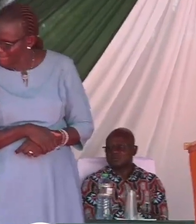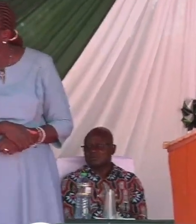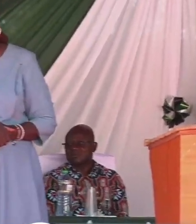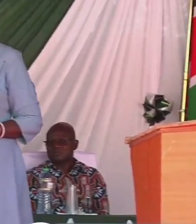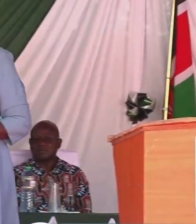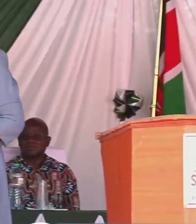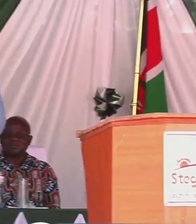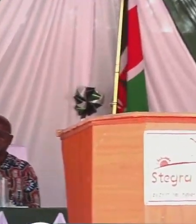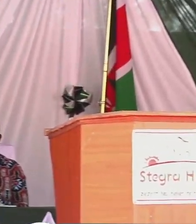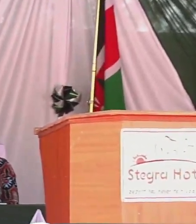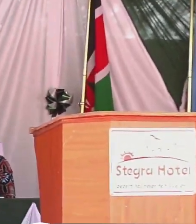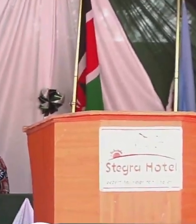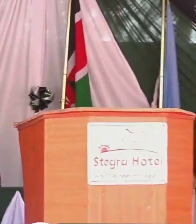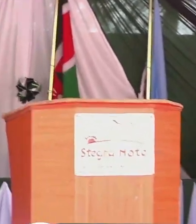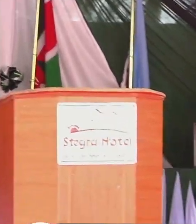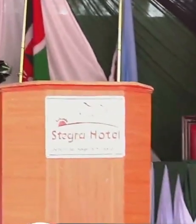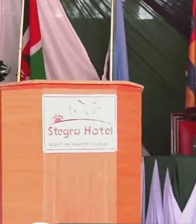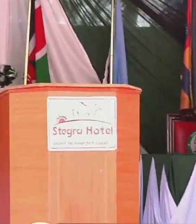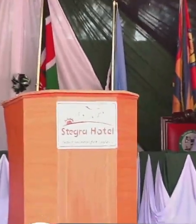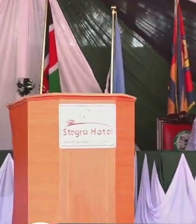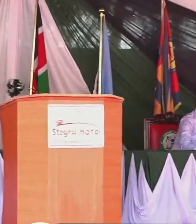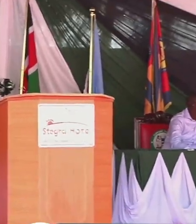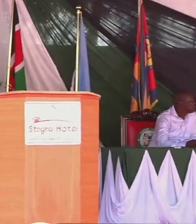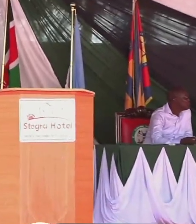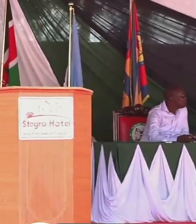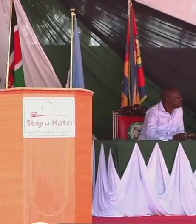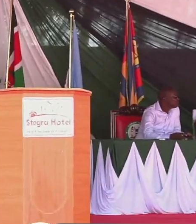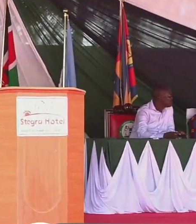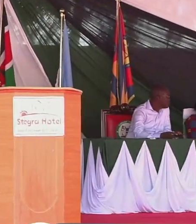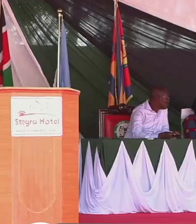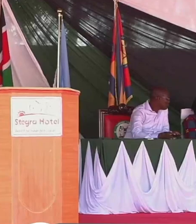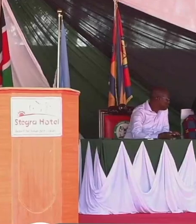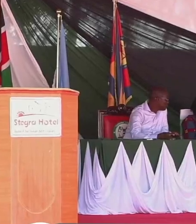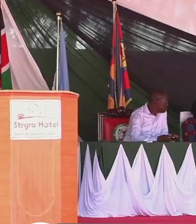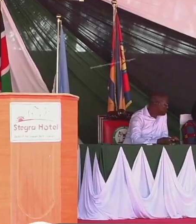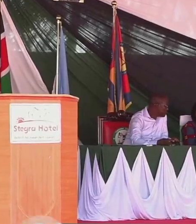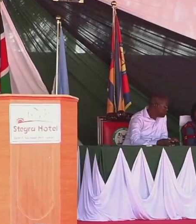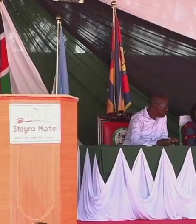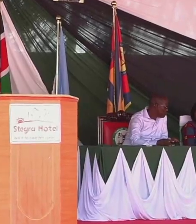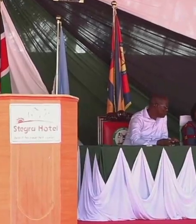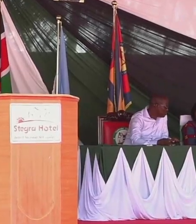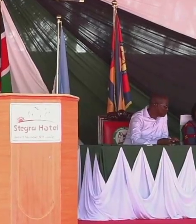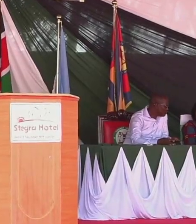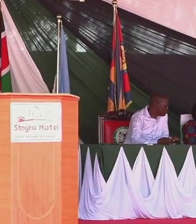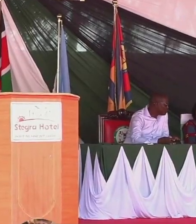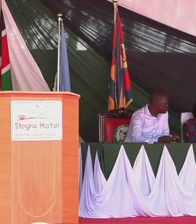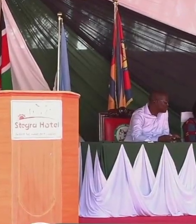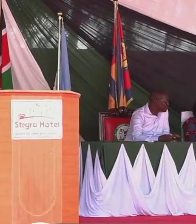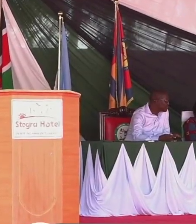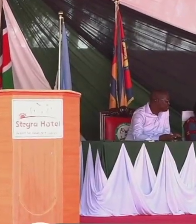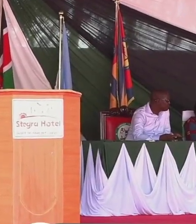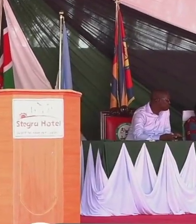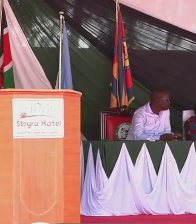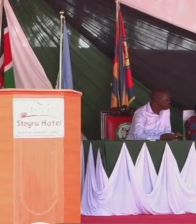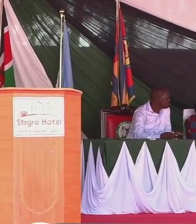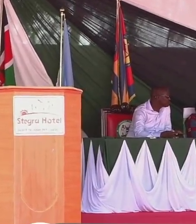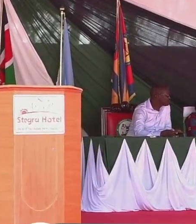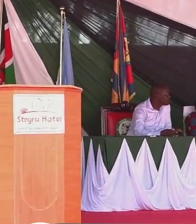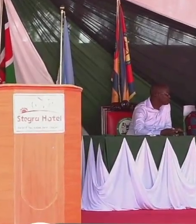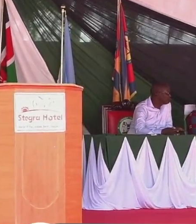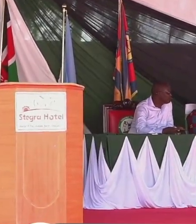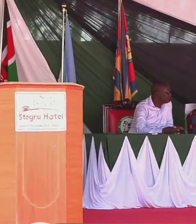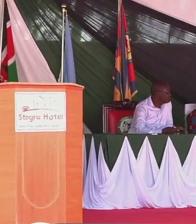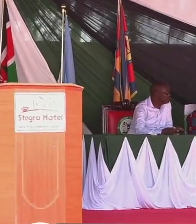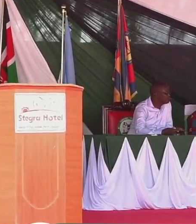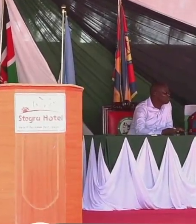kuhost nitakosa kuzungumuza. So let's have Kajiado very quickly, and then do we have Narok?